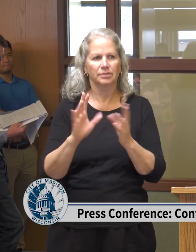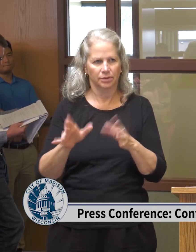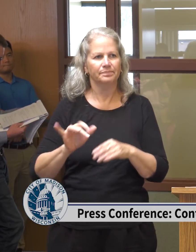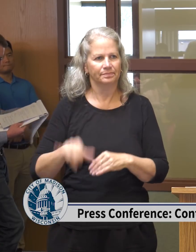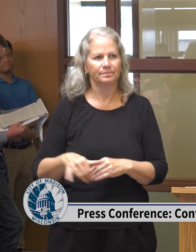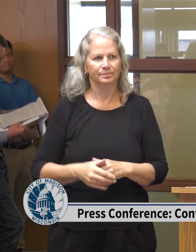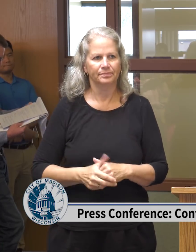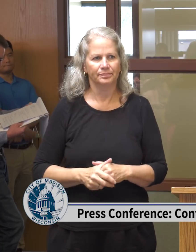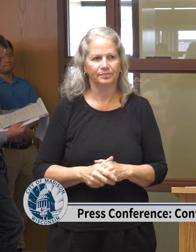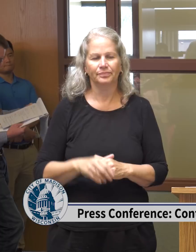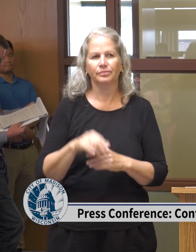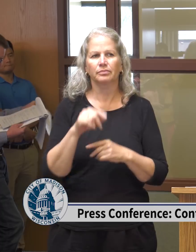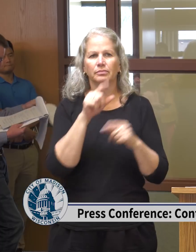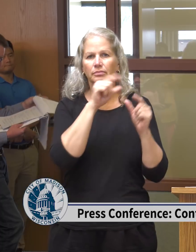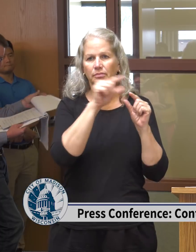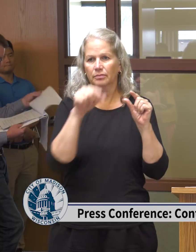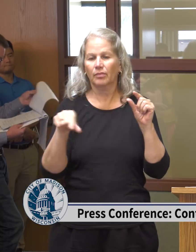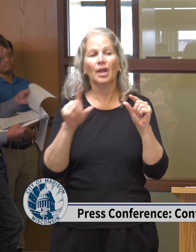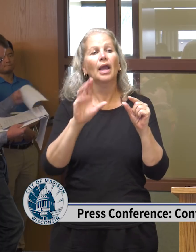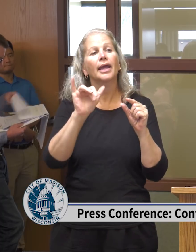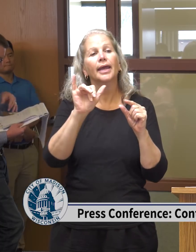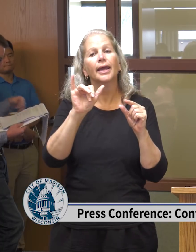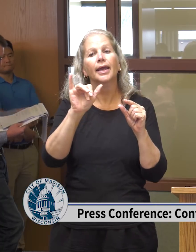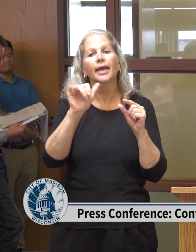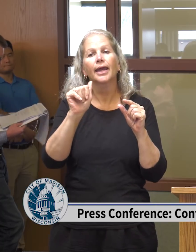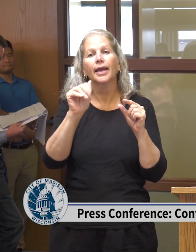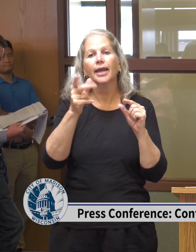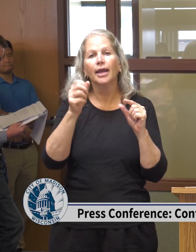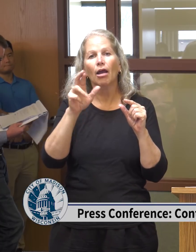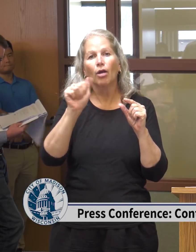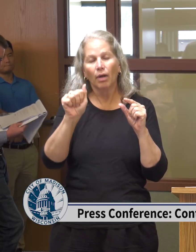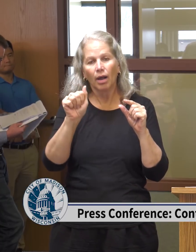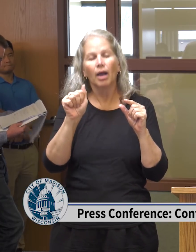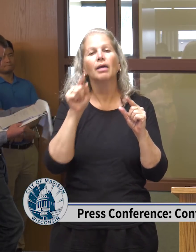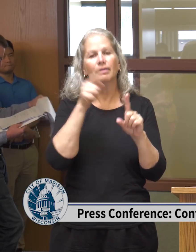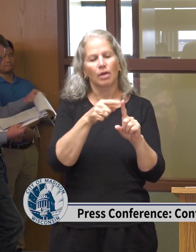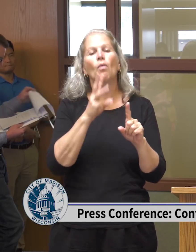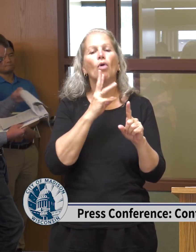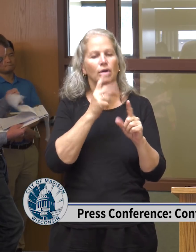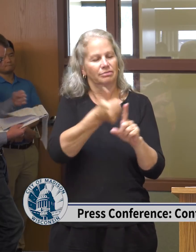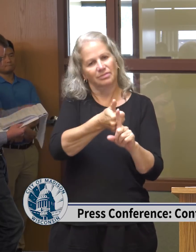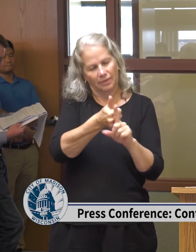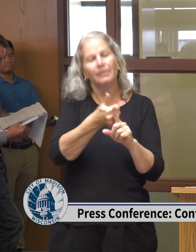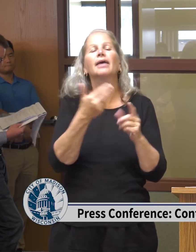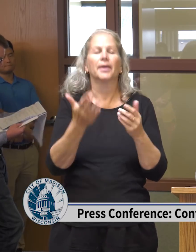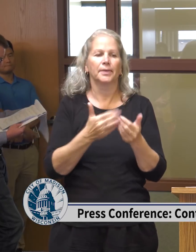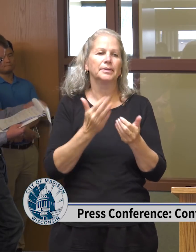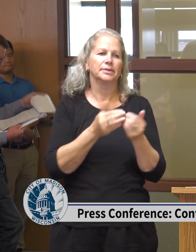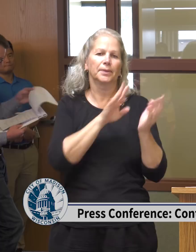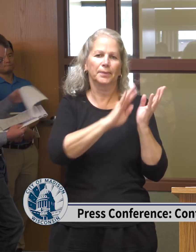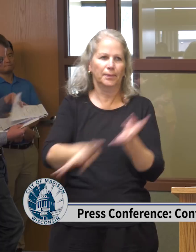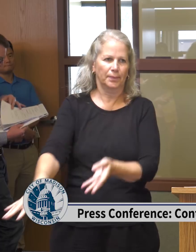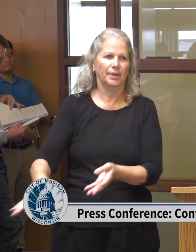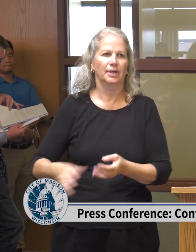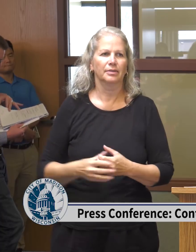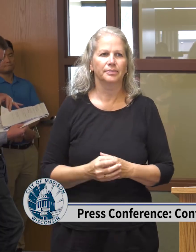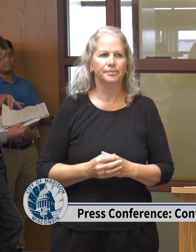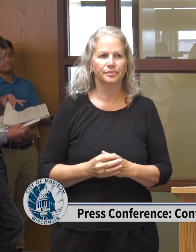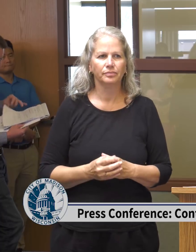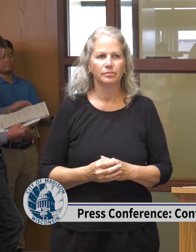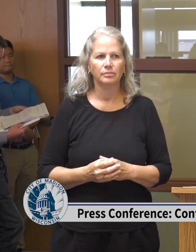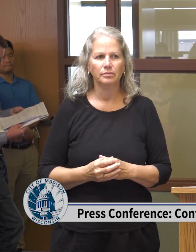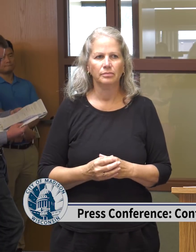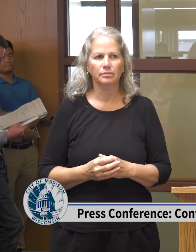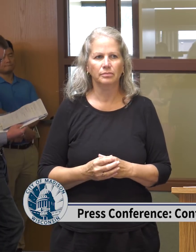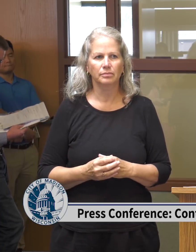They'd been using, let me just mention, 10 weed harvesters, and they removed 270 loads of